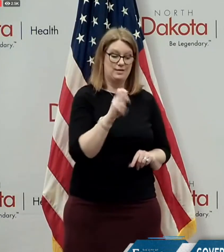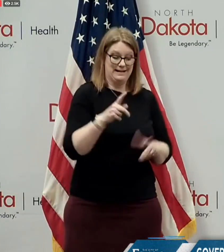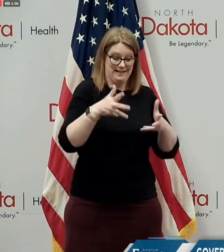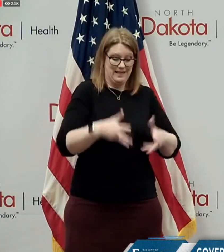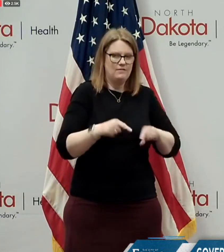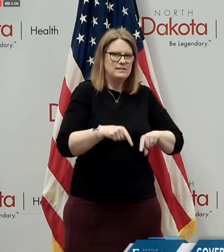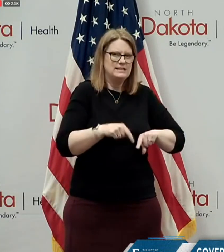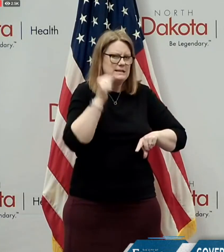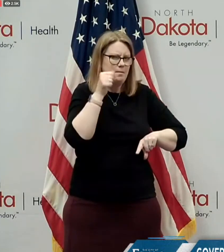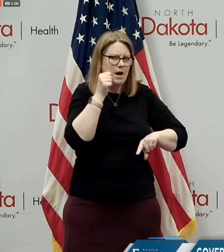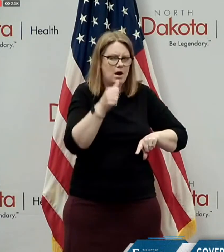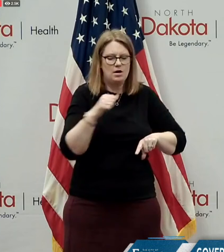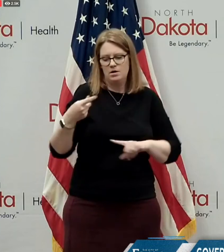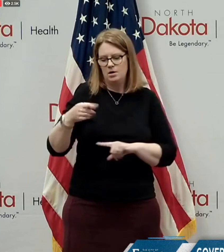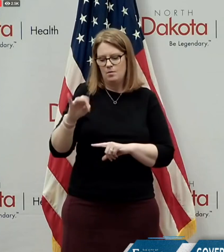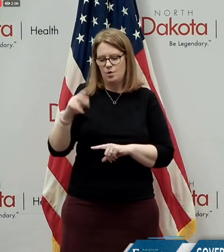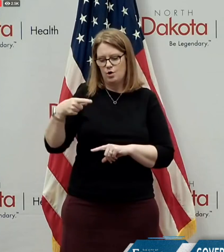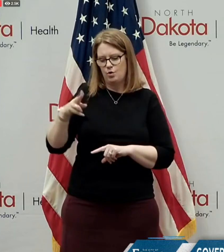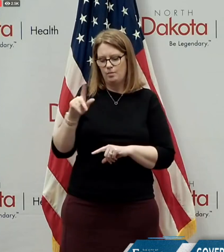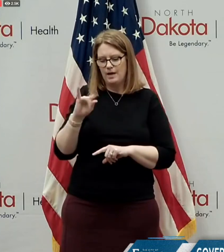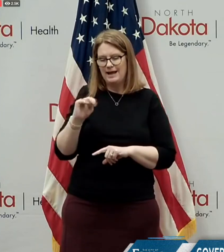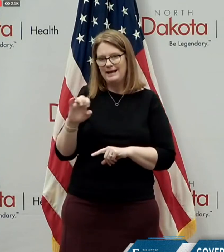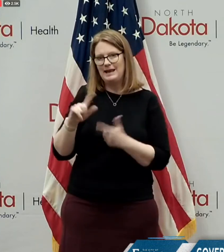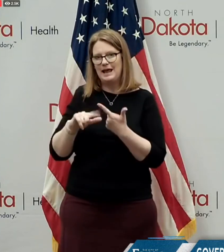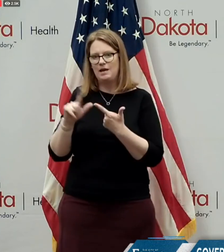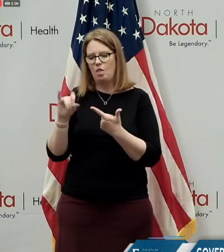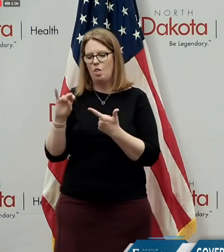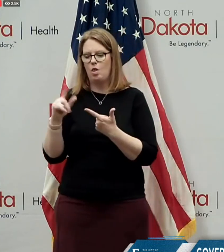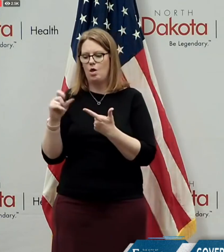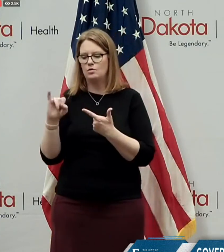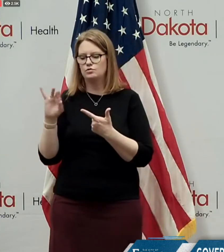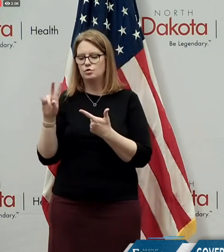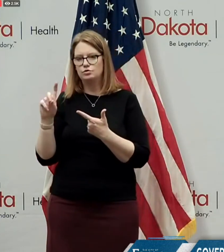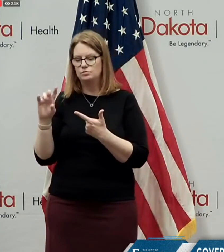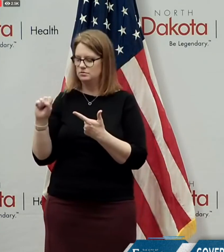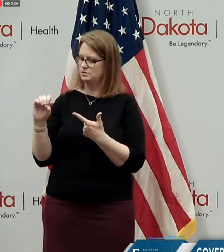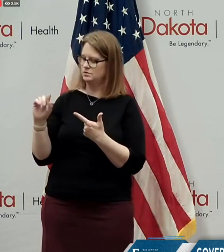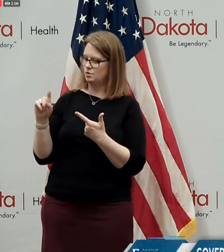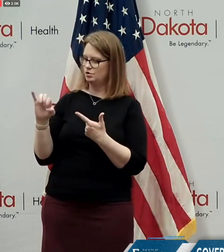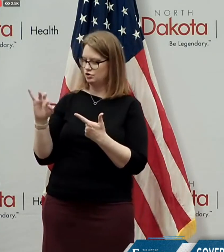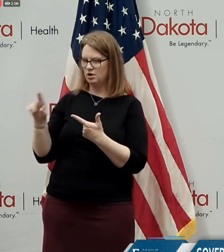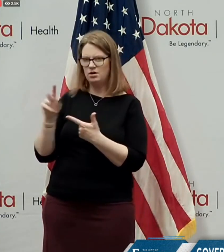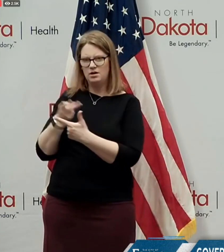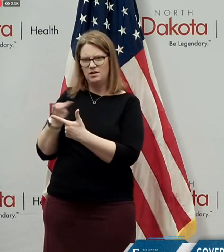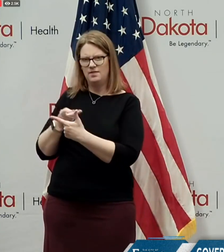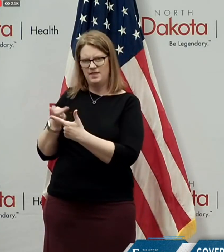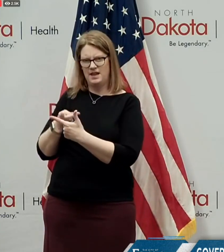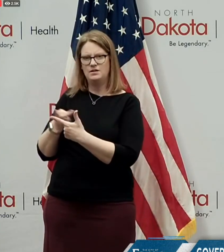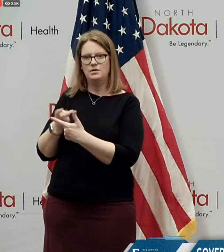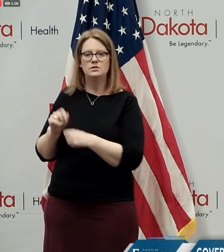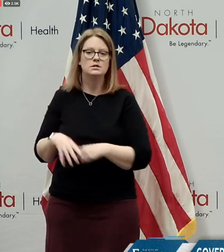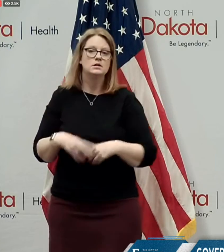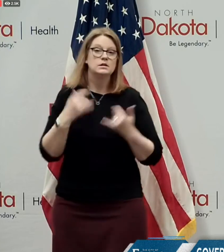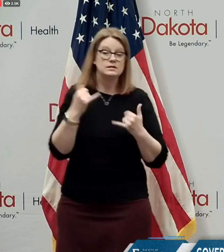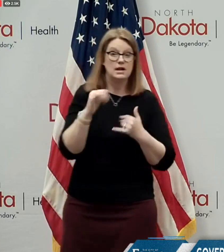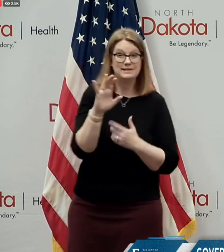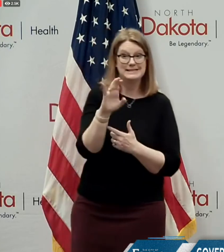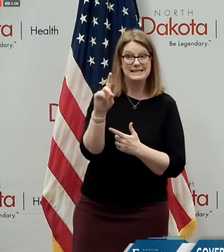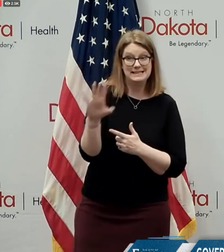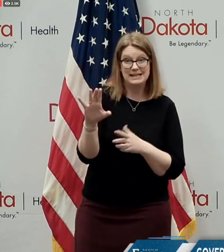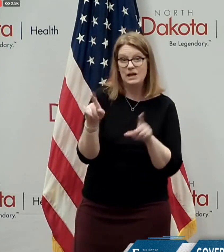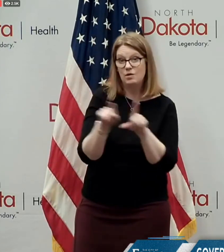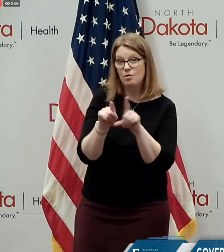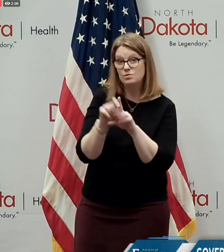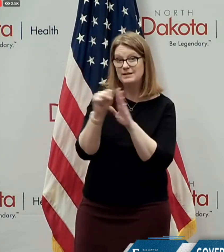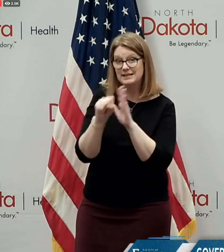will be tomorrow, Porcupine, and Long Soldier. Because again, when we went back to the testing, we followed everything along the guidelines of CDC and also